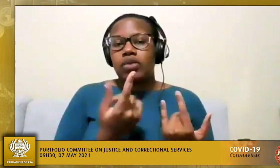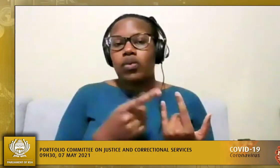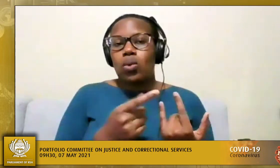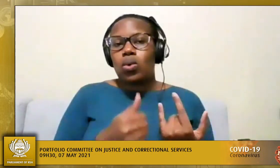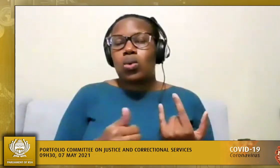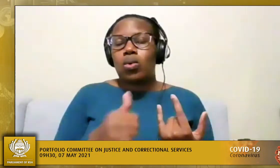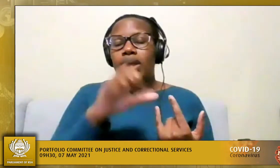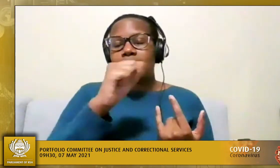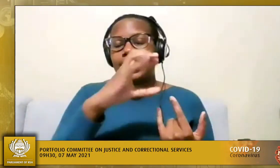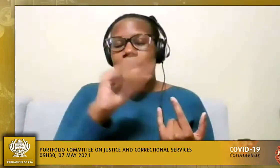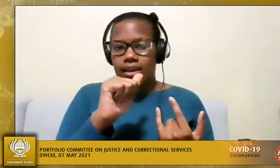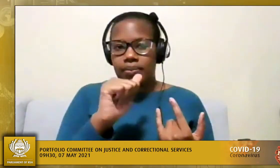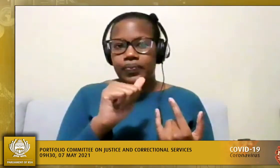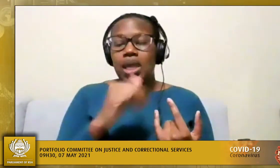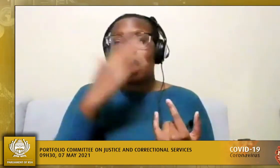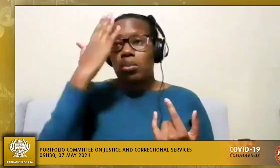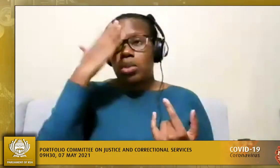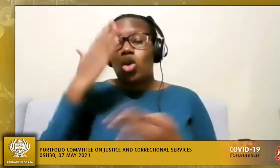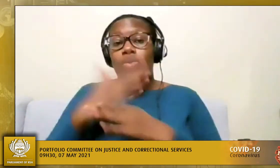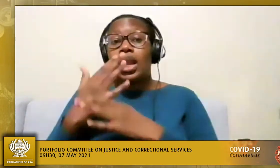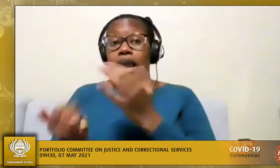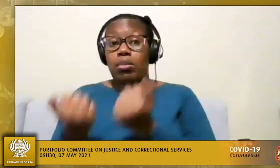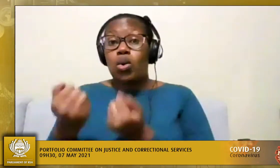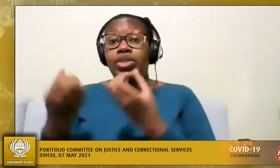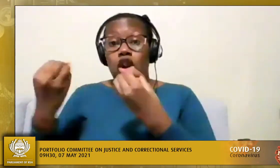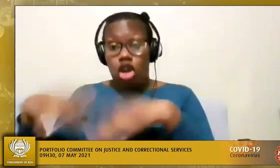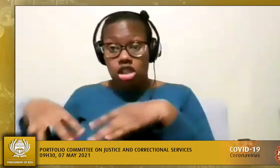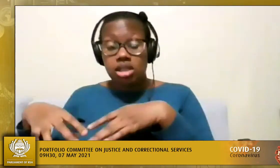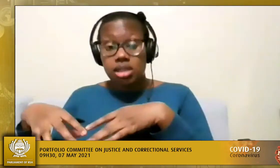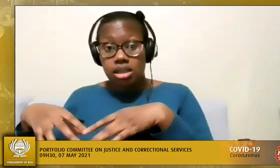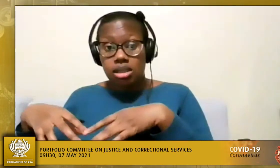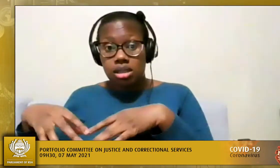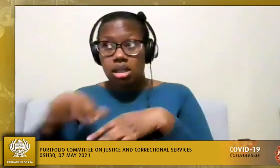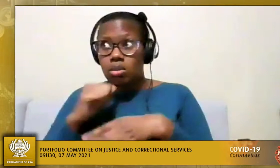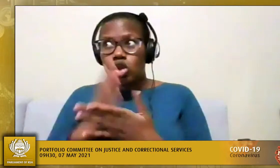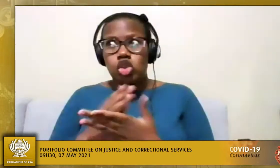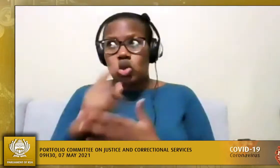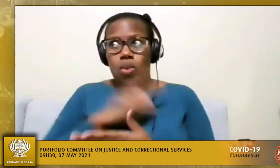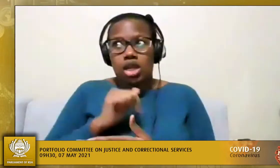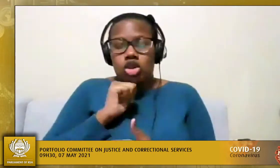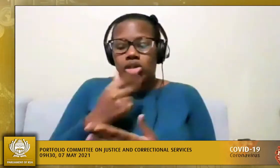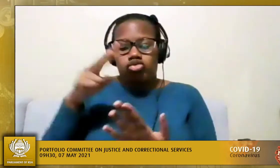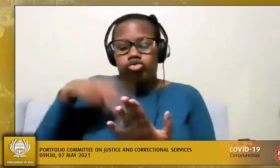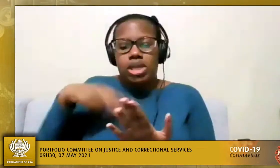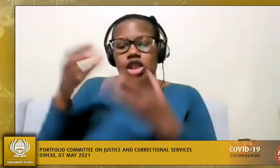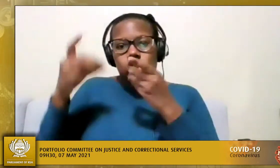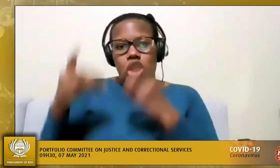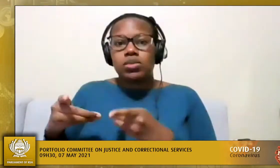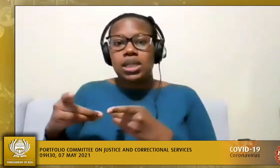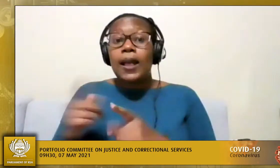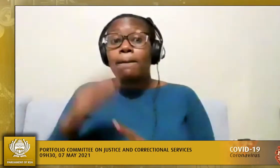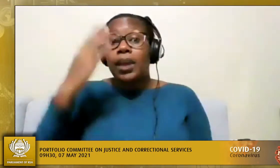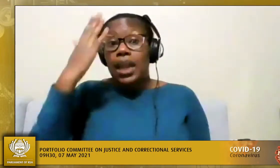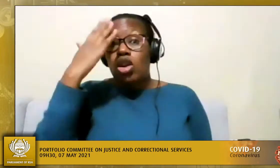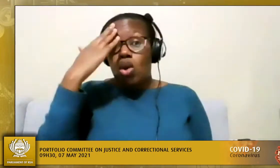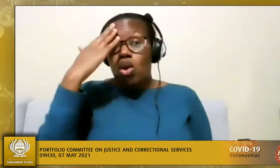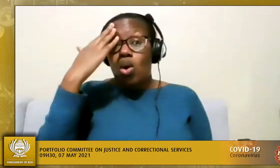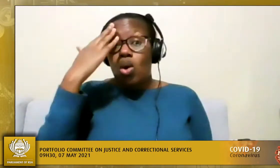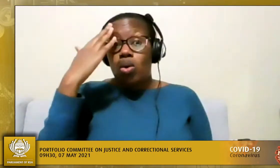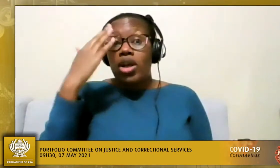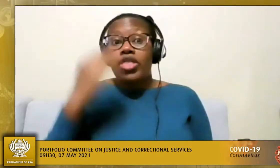another in the labor Court they lost not sure why I haven't seen the judgment but I do know that they've been